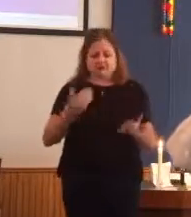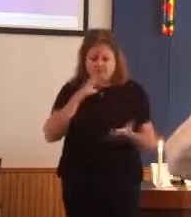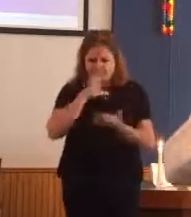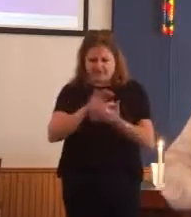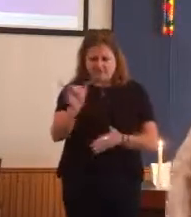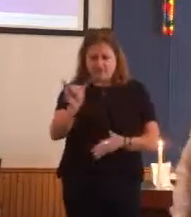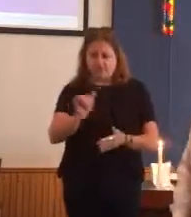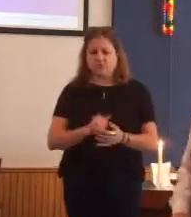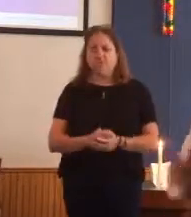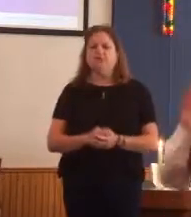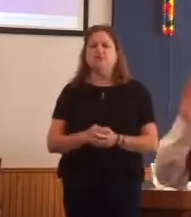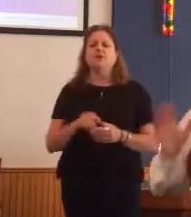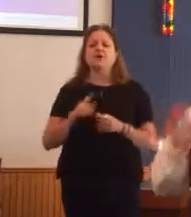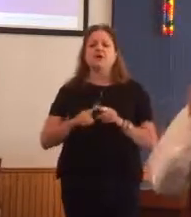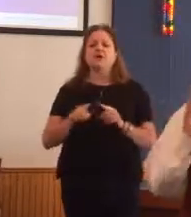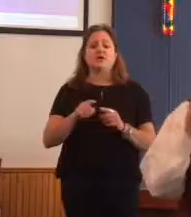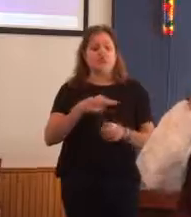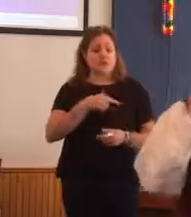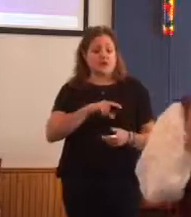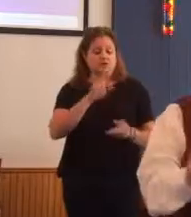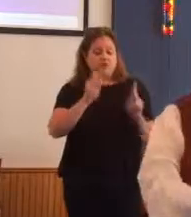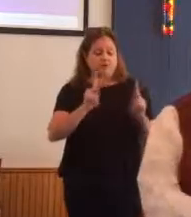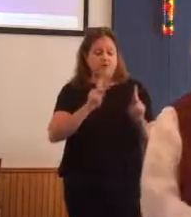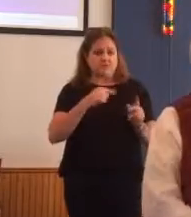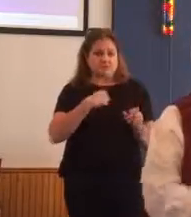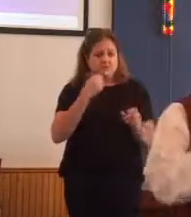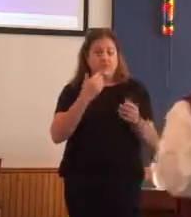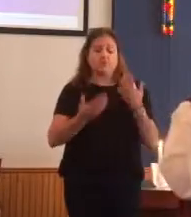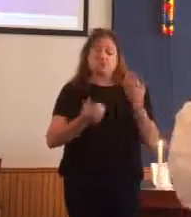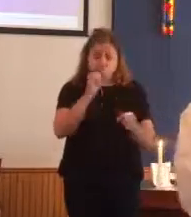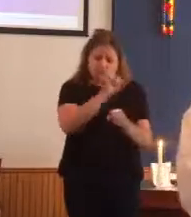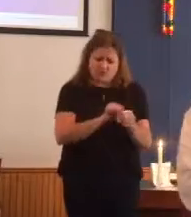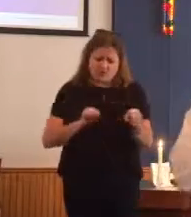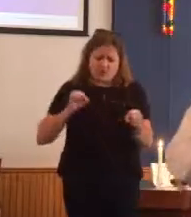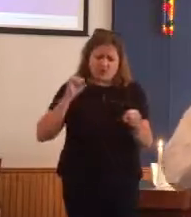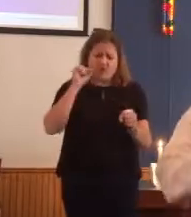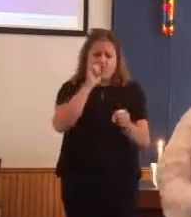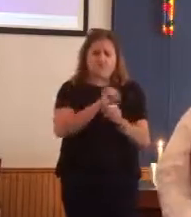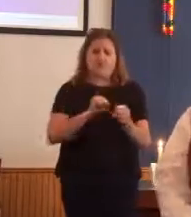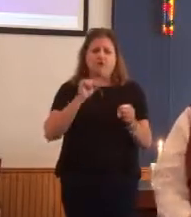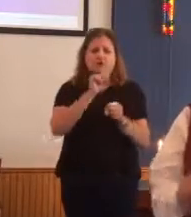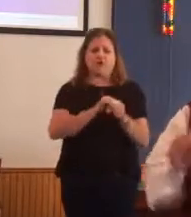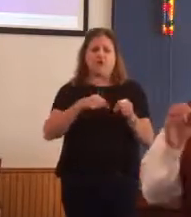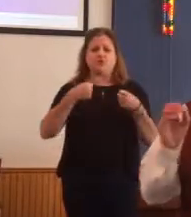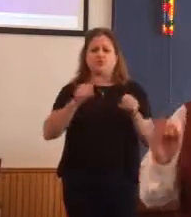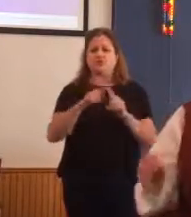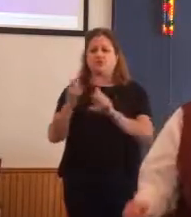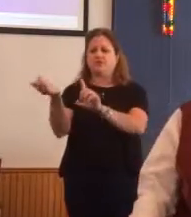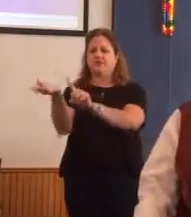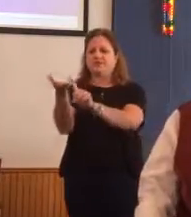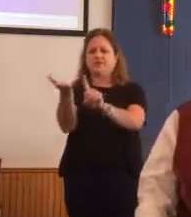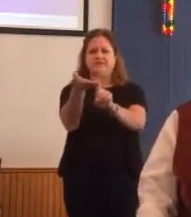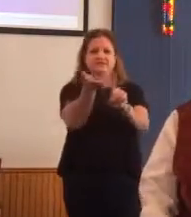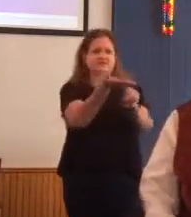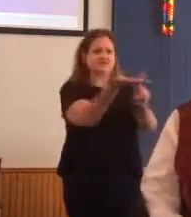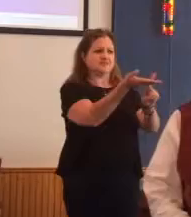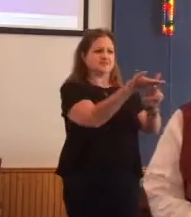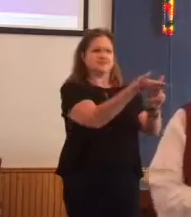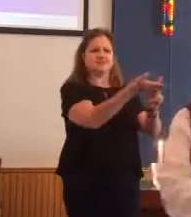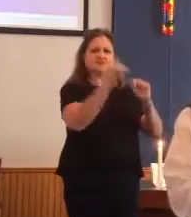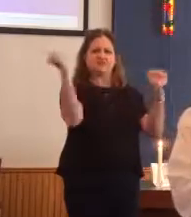But many religious people work very hard to convince everyone else.